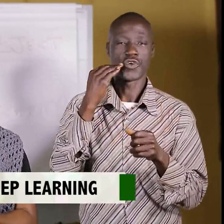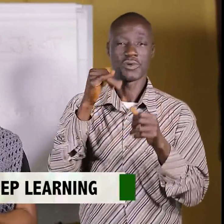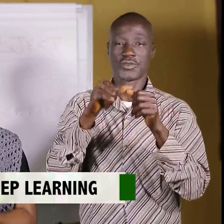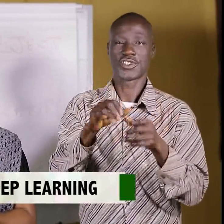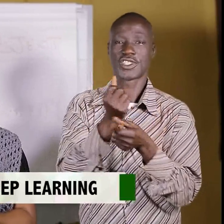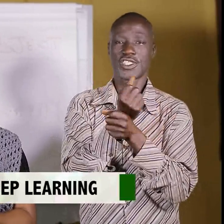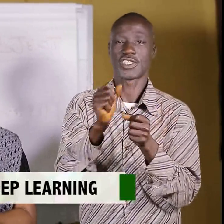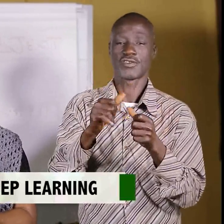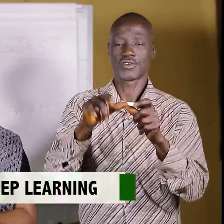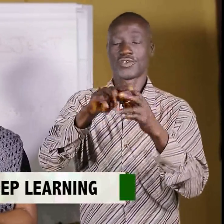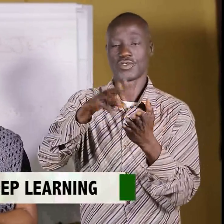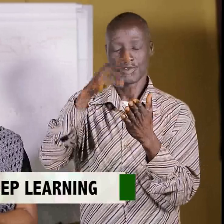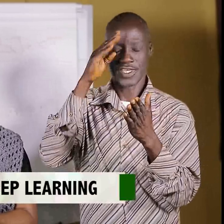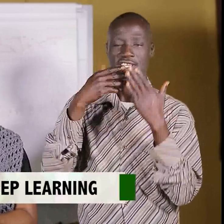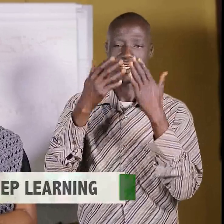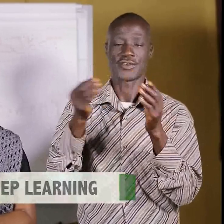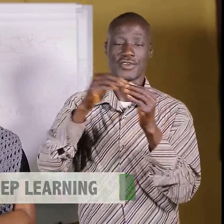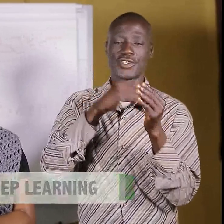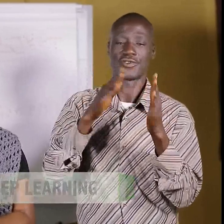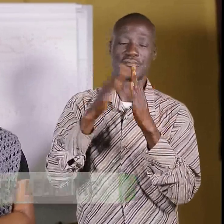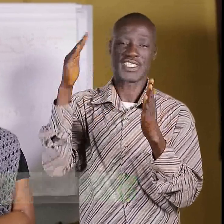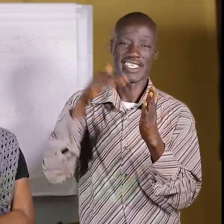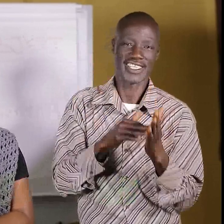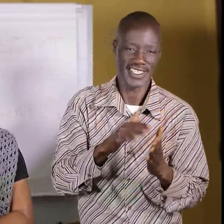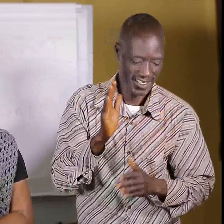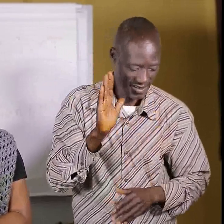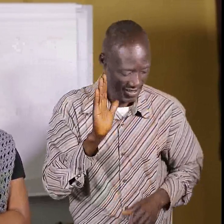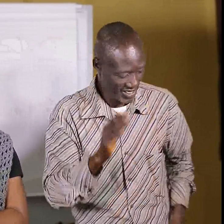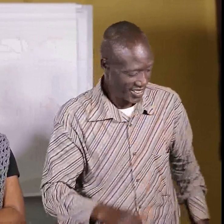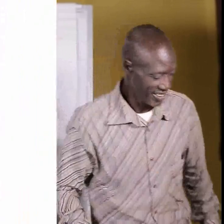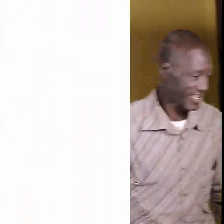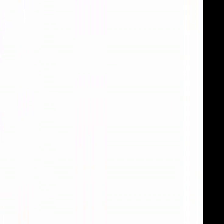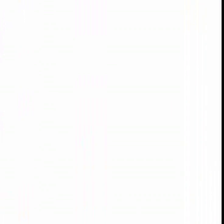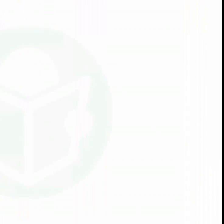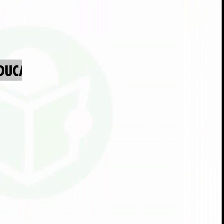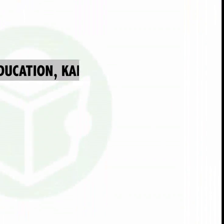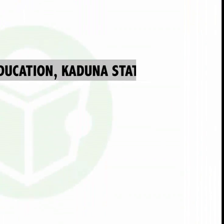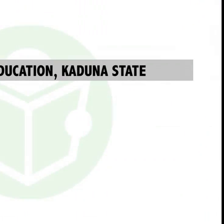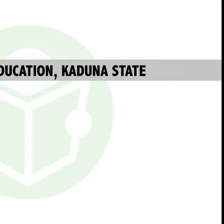home, keep on learning. Thank you, and see you next time. Bye-bye.